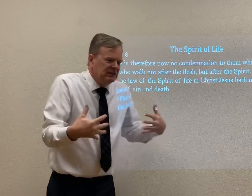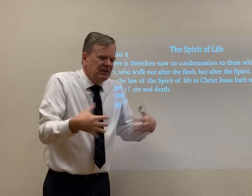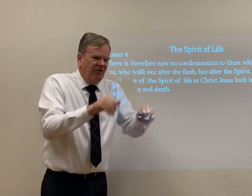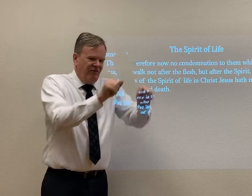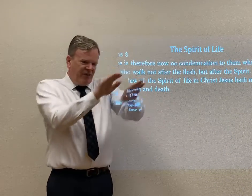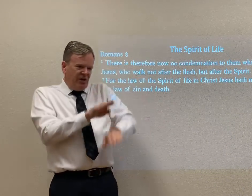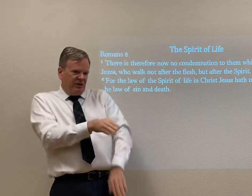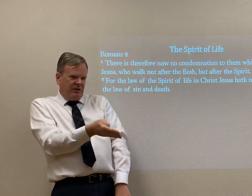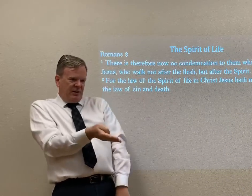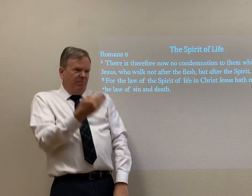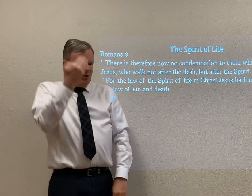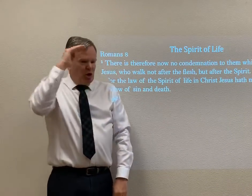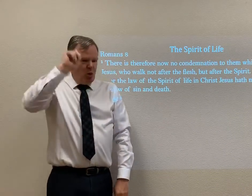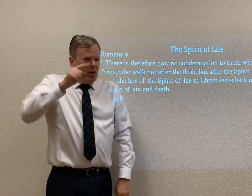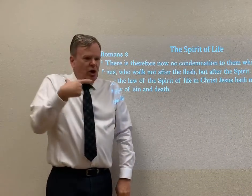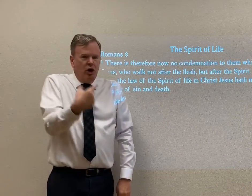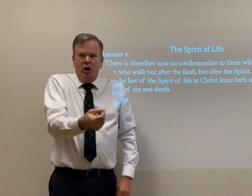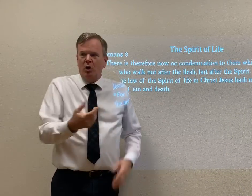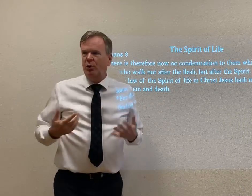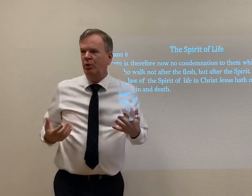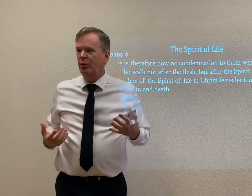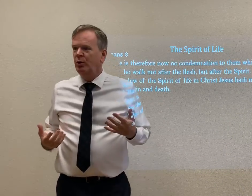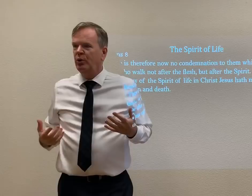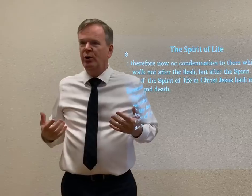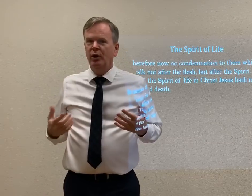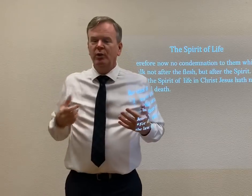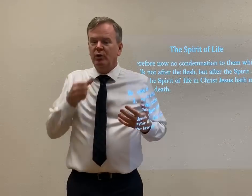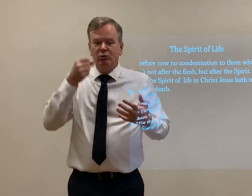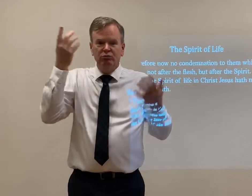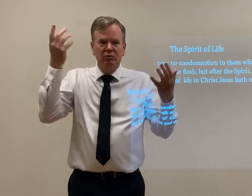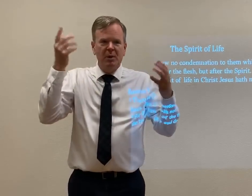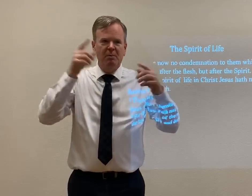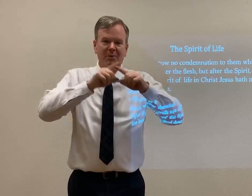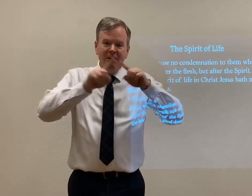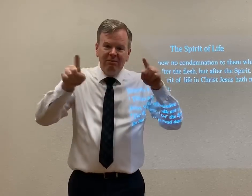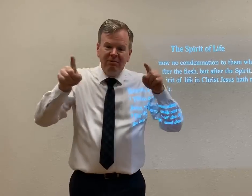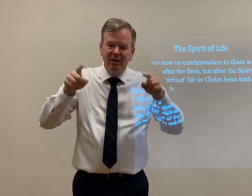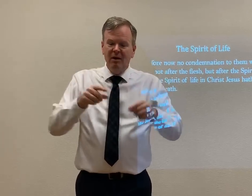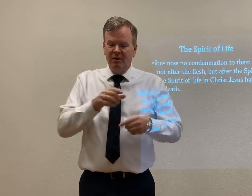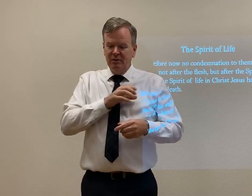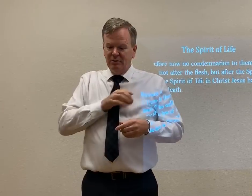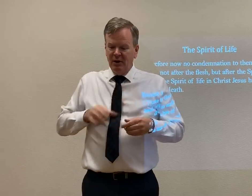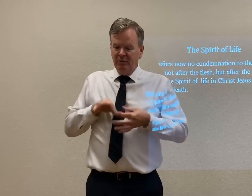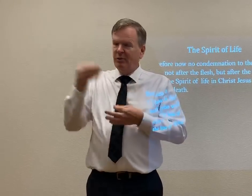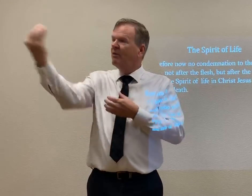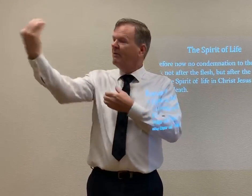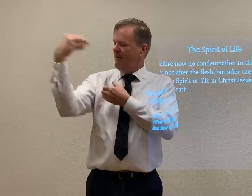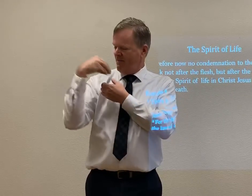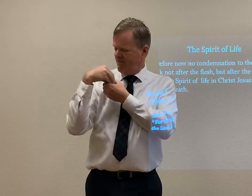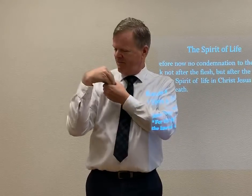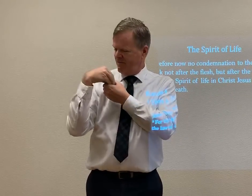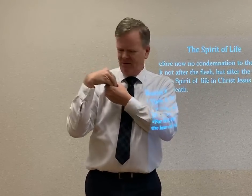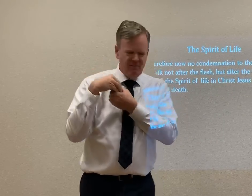death, because we don't know where we're going. All of that is relieved and taken care of when we get the Spirit of